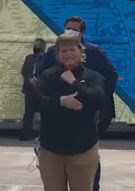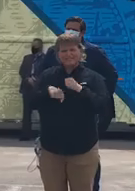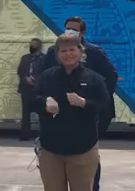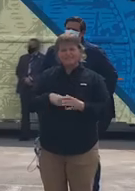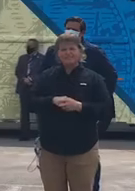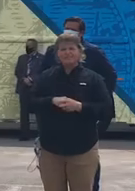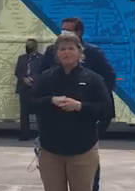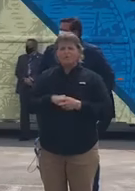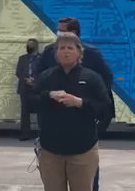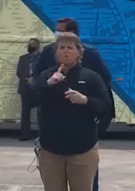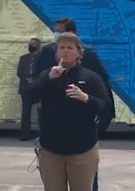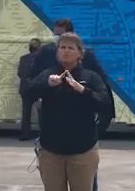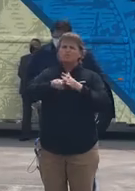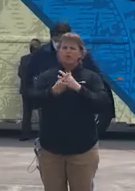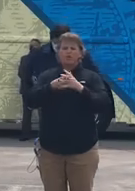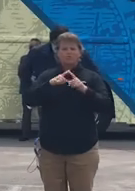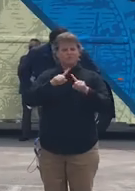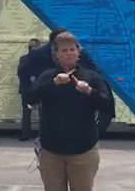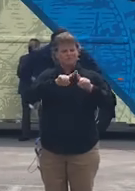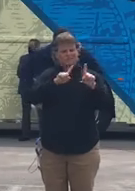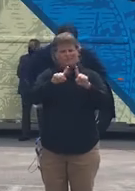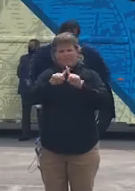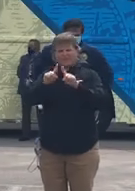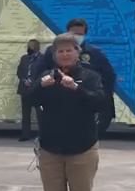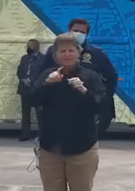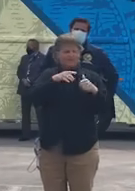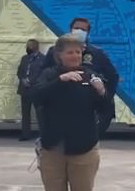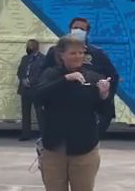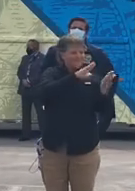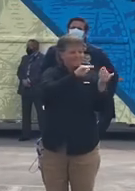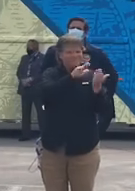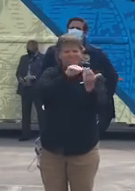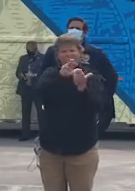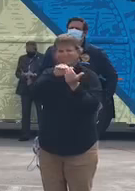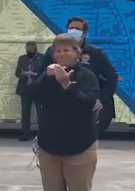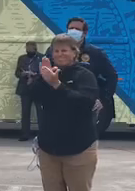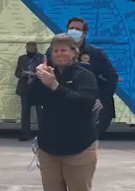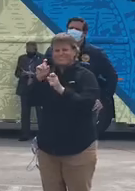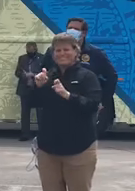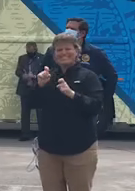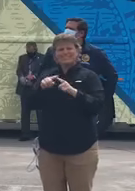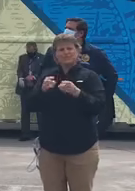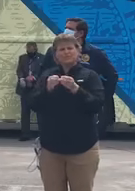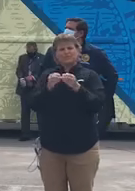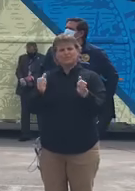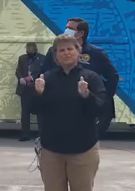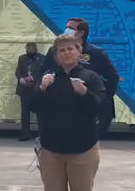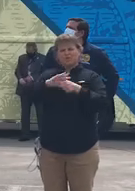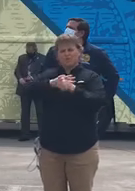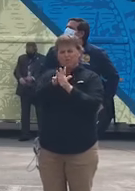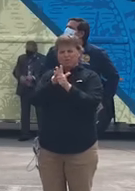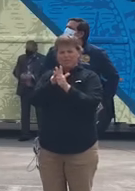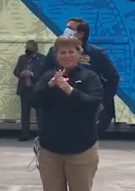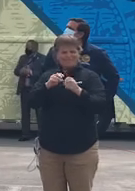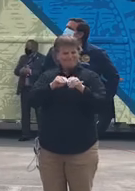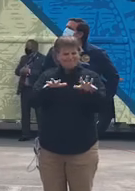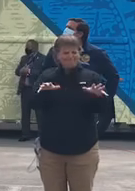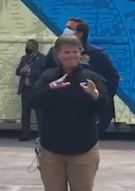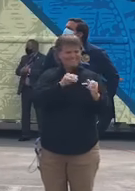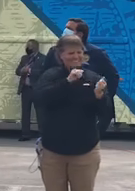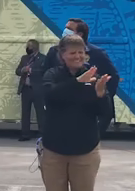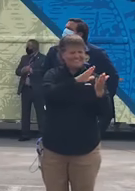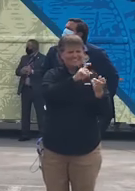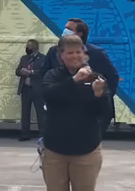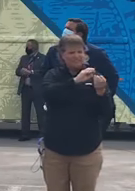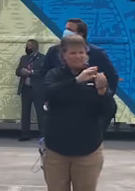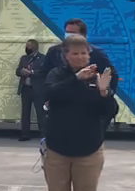multifaceted approach. The governor has laid out his priorities in battling COVID-19. This has been the state's most